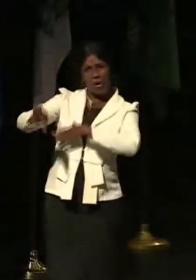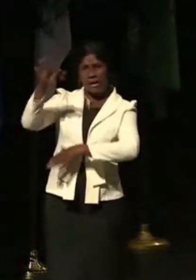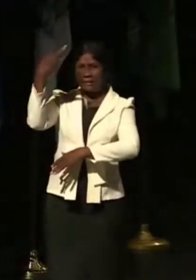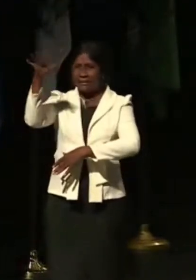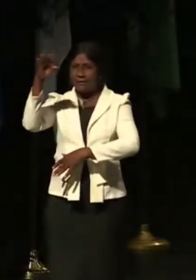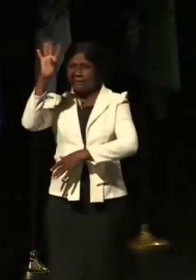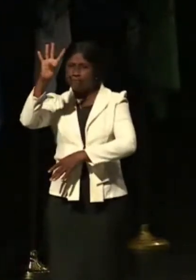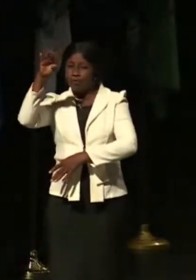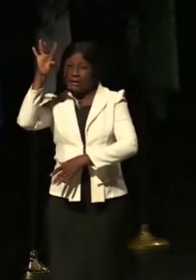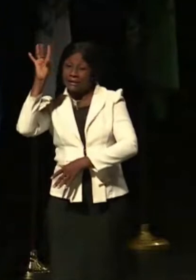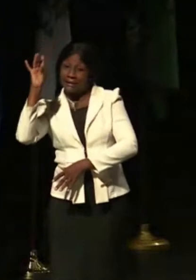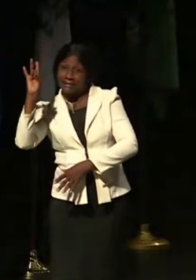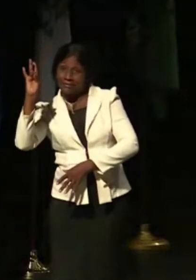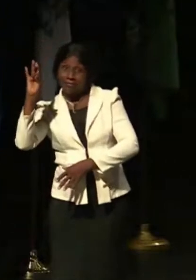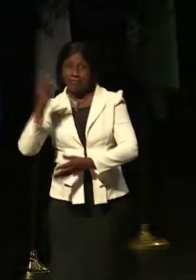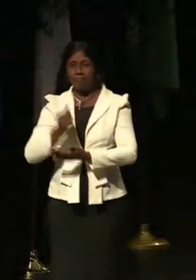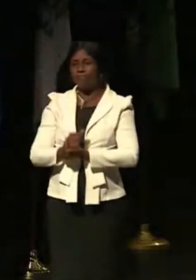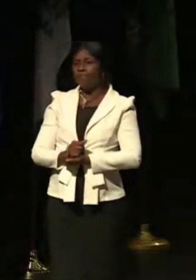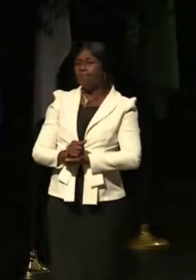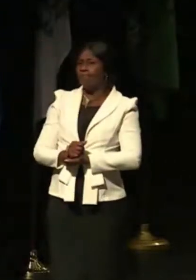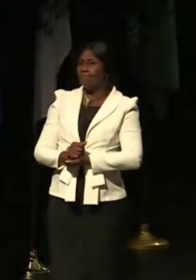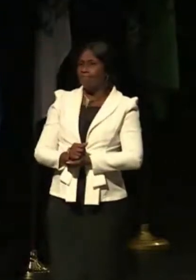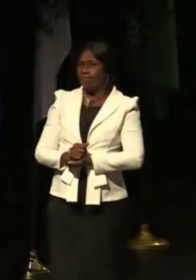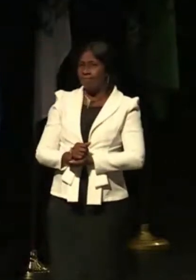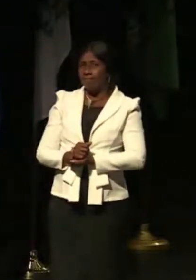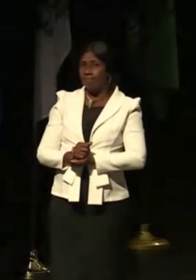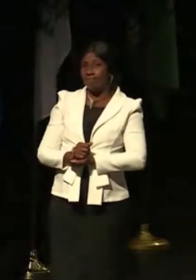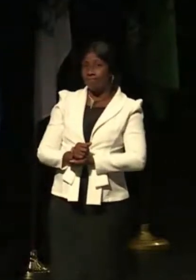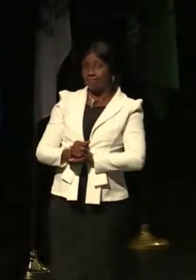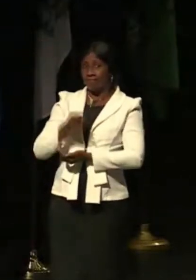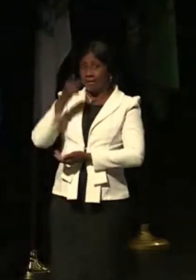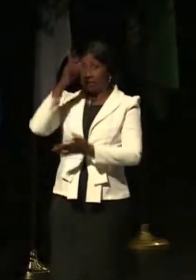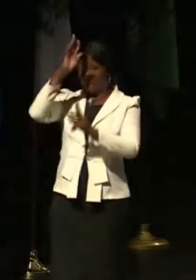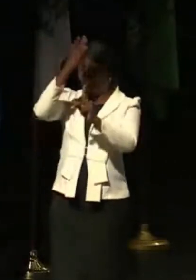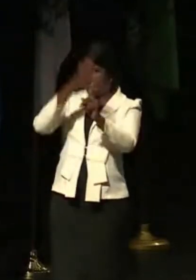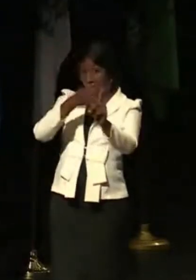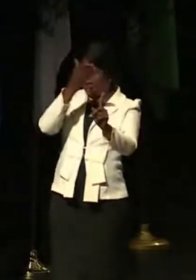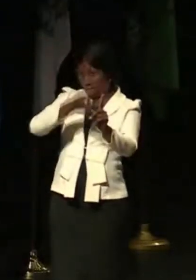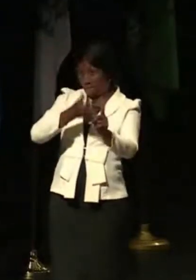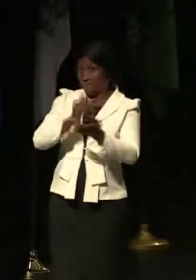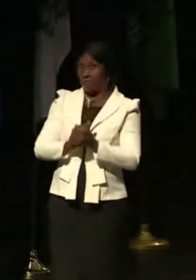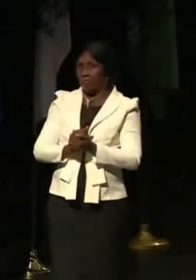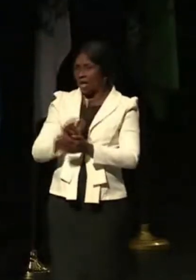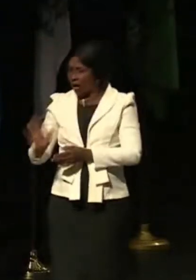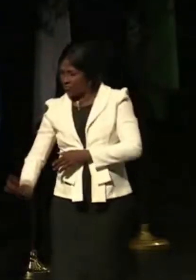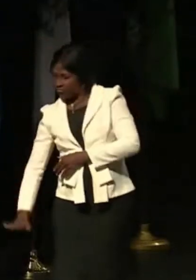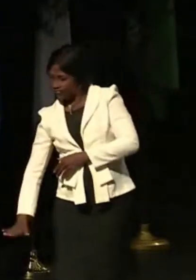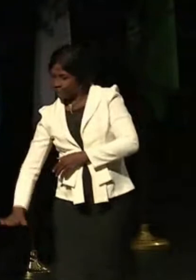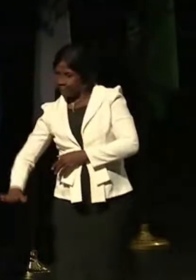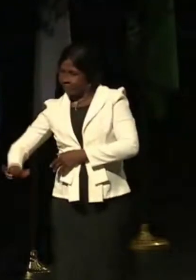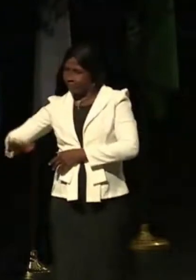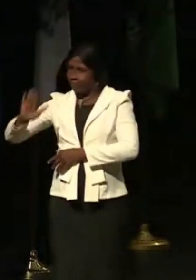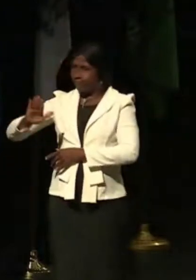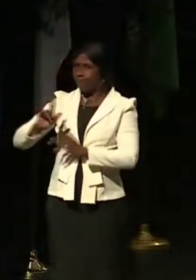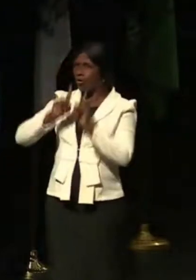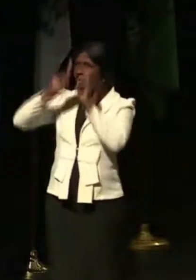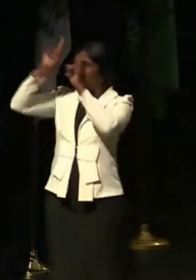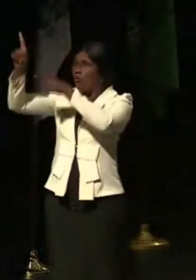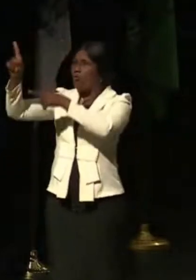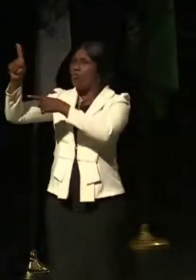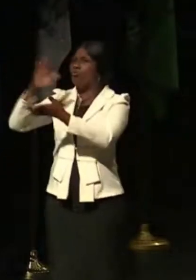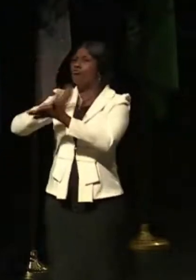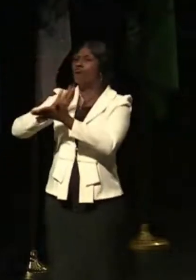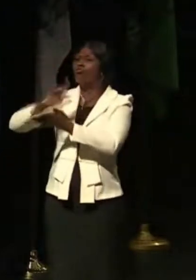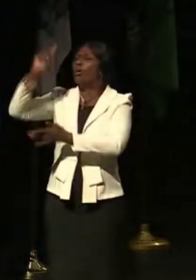Mr. Langston Anthony Herbert Roach spent much of his childhood years in Tobago, attending Scarborough Boys